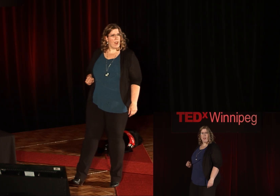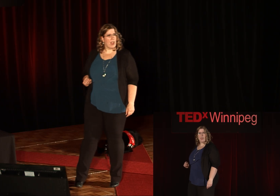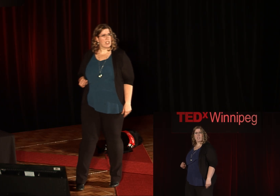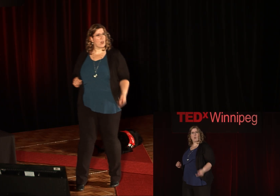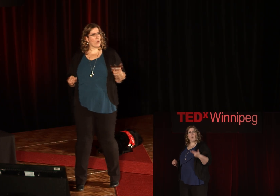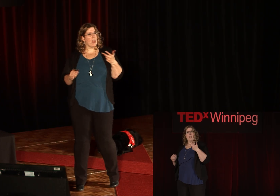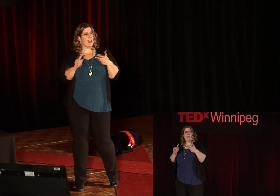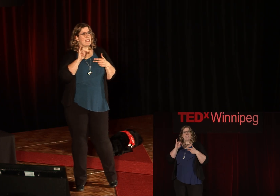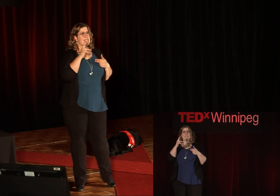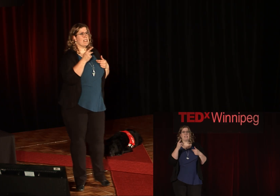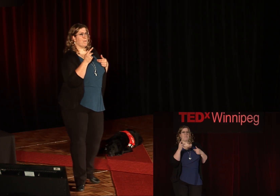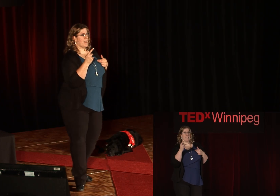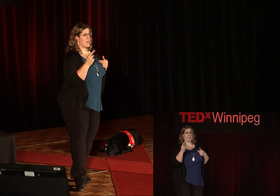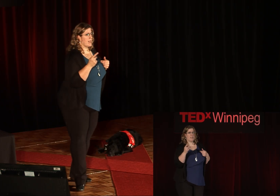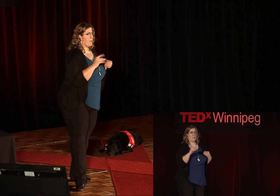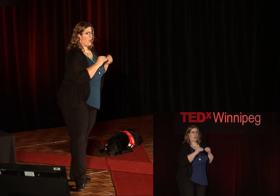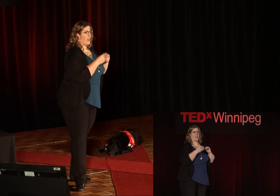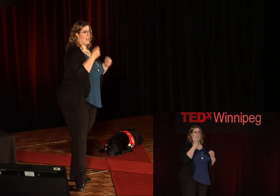Tip number 3,